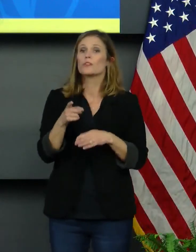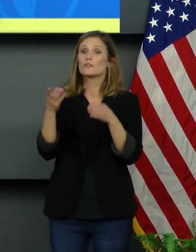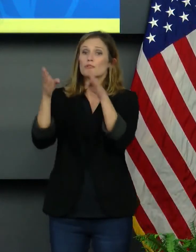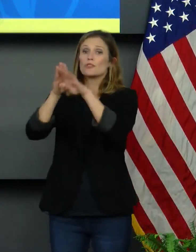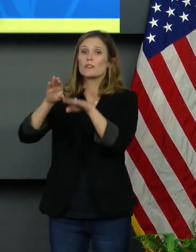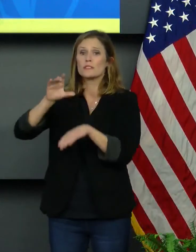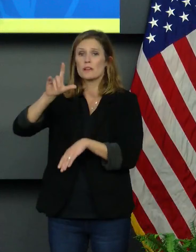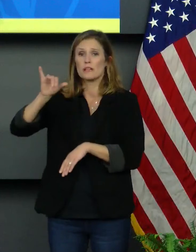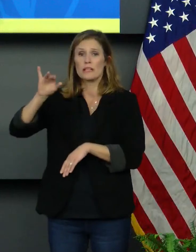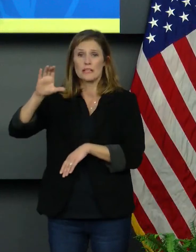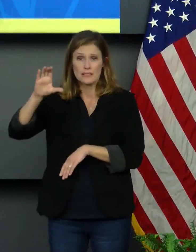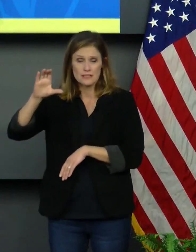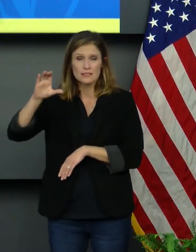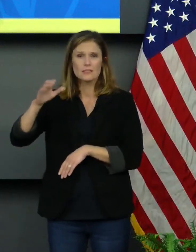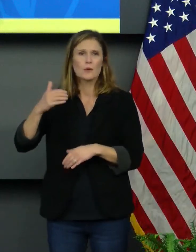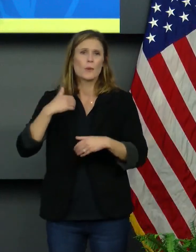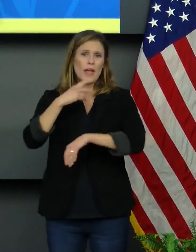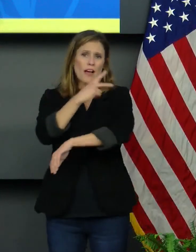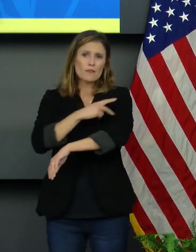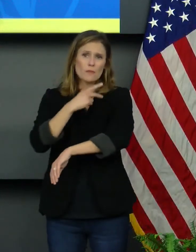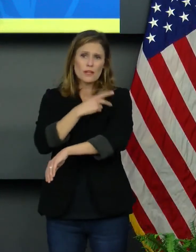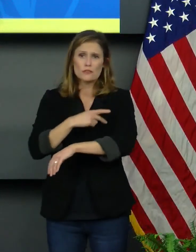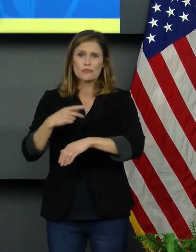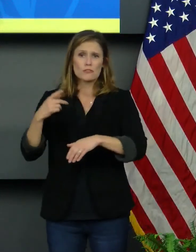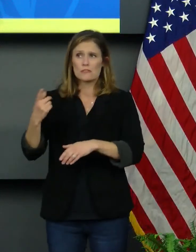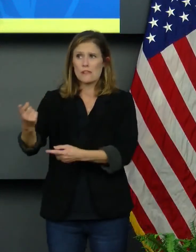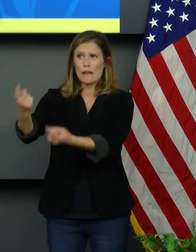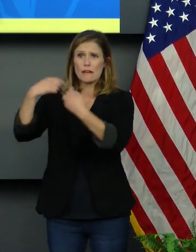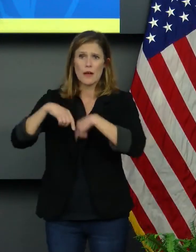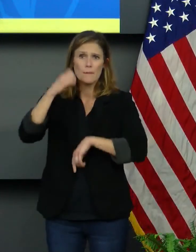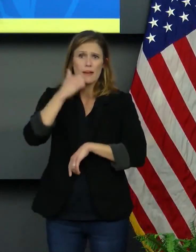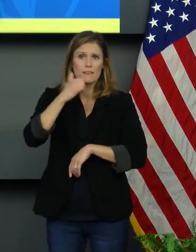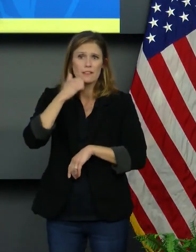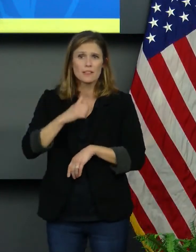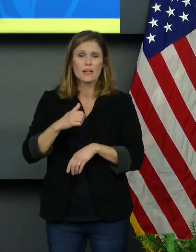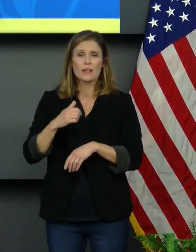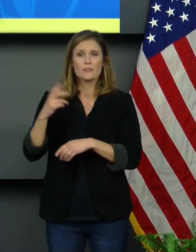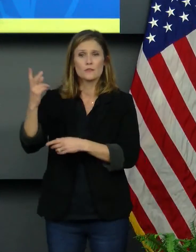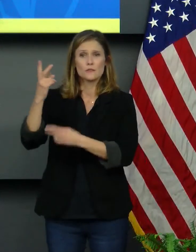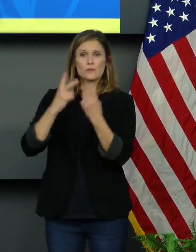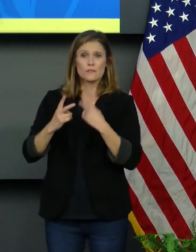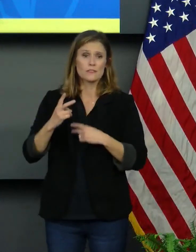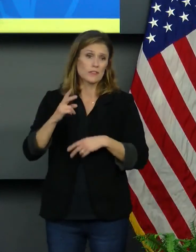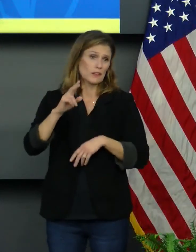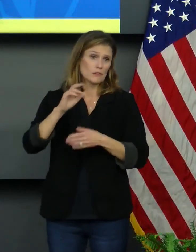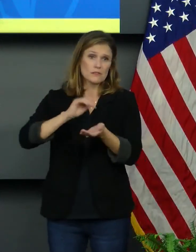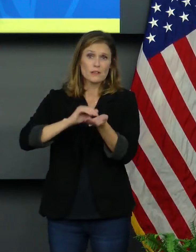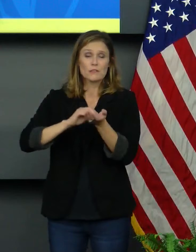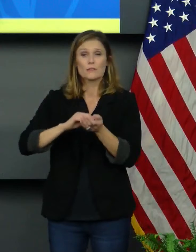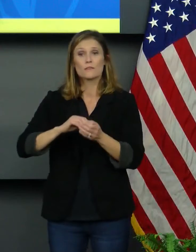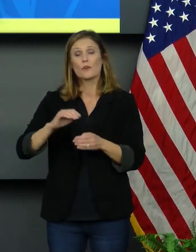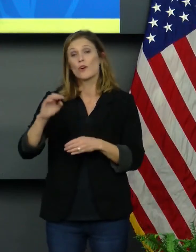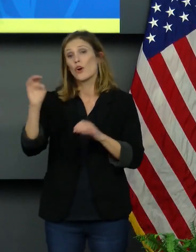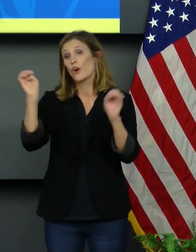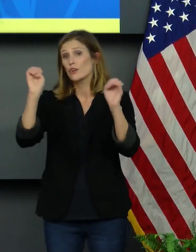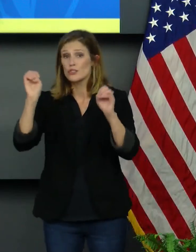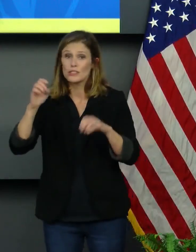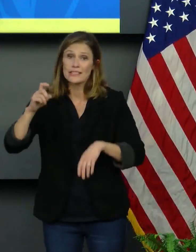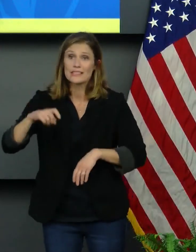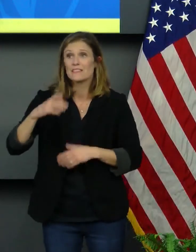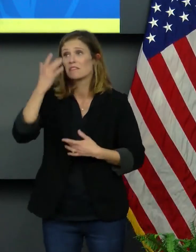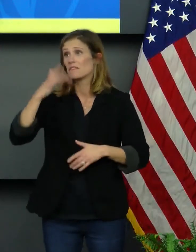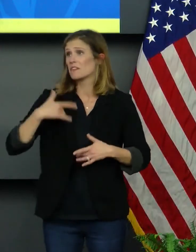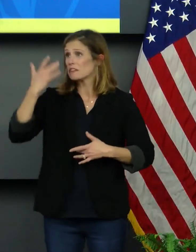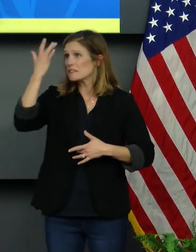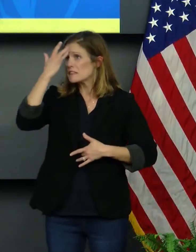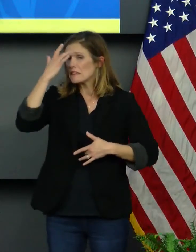down clinics, we have patients that come in all day to see their doctor, some for urgent needs, that they're feeling sick that day,